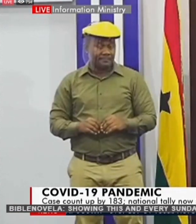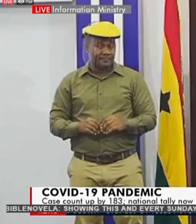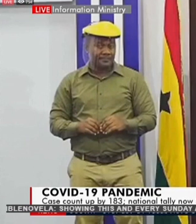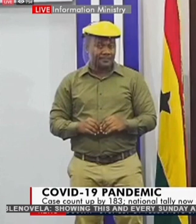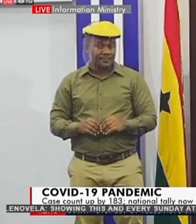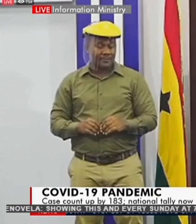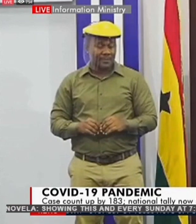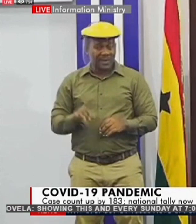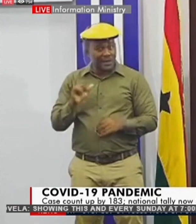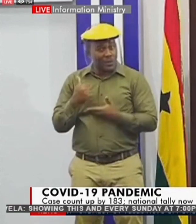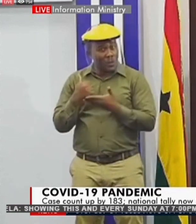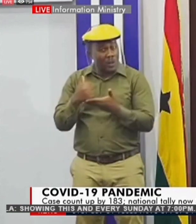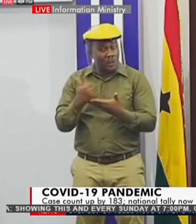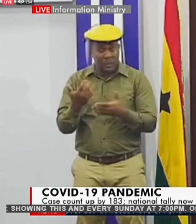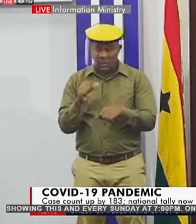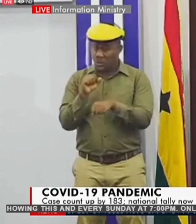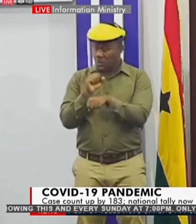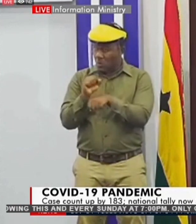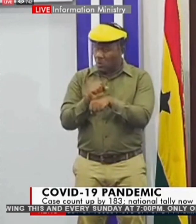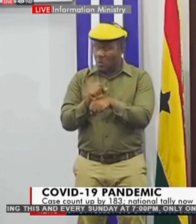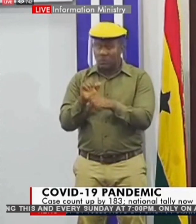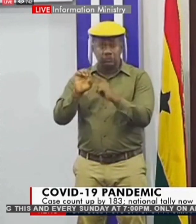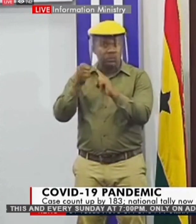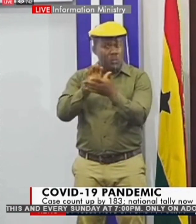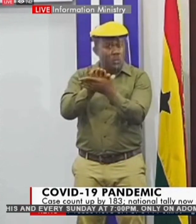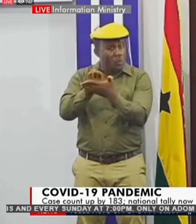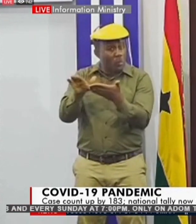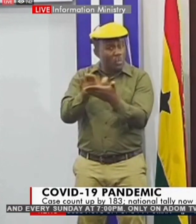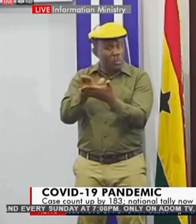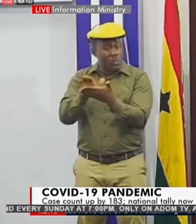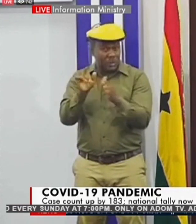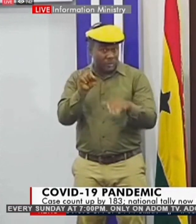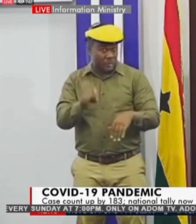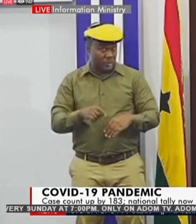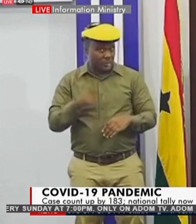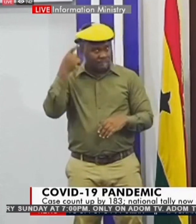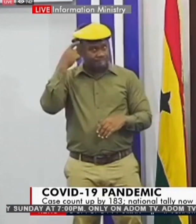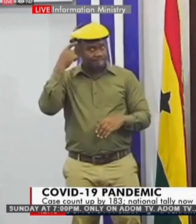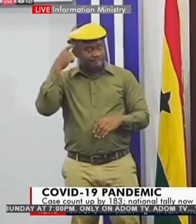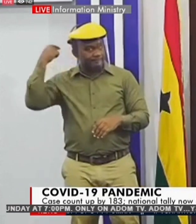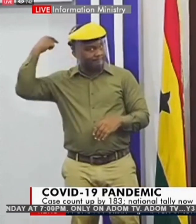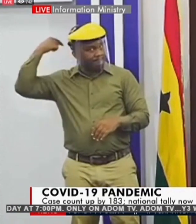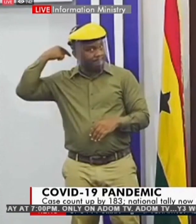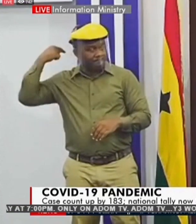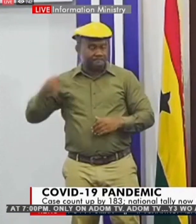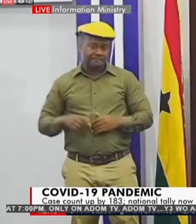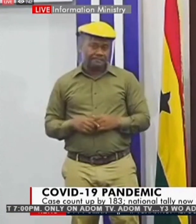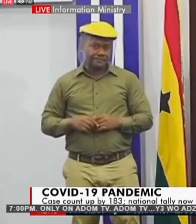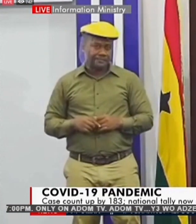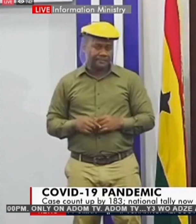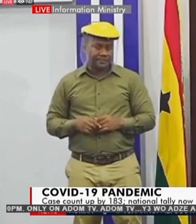environment and work managers and management. We must take that into consideration. How we treat